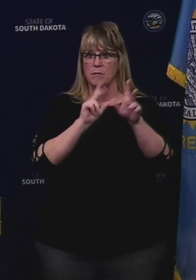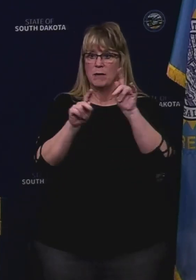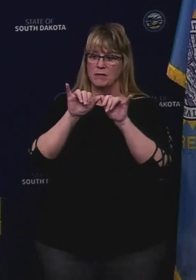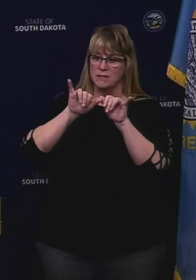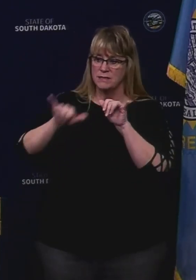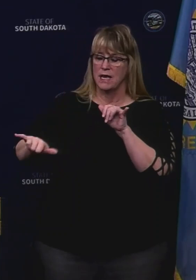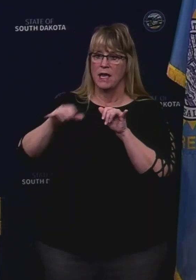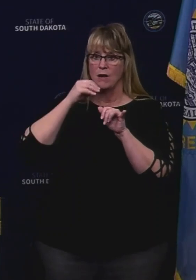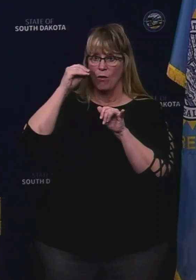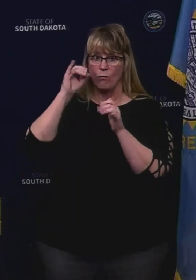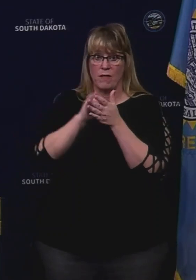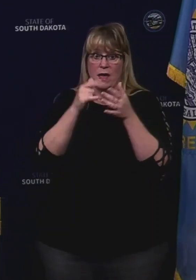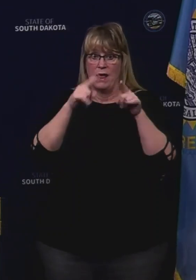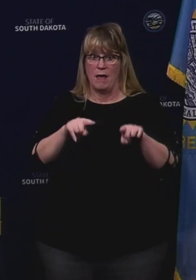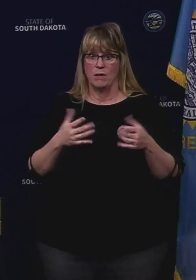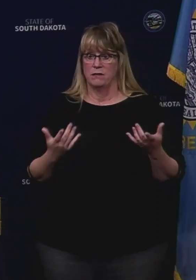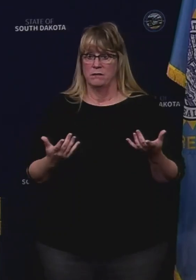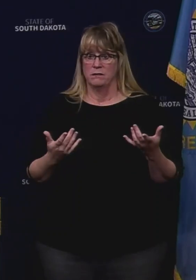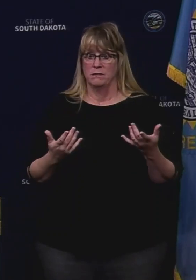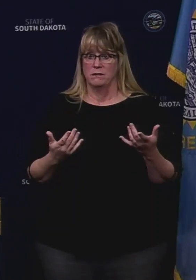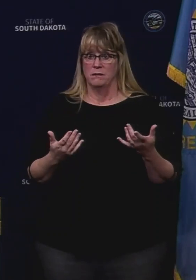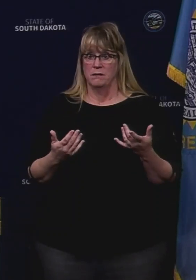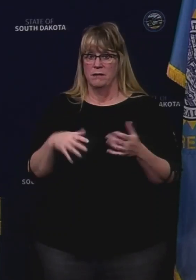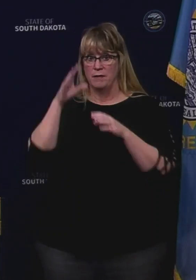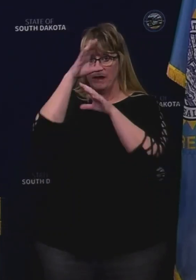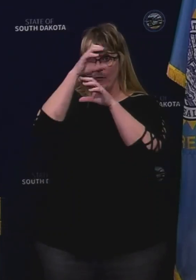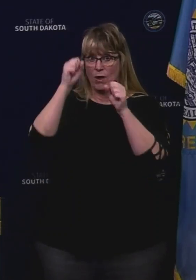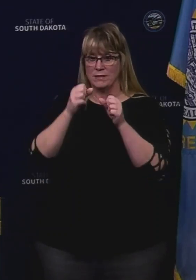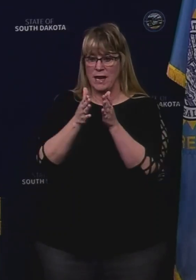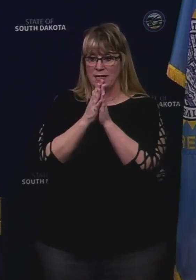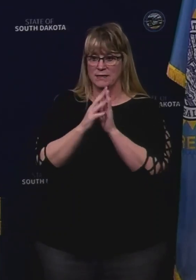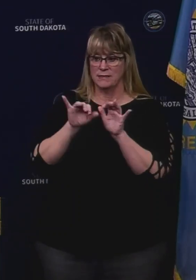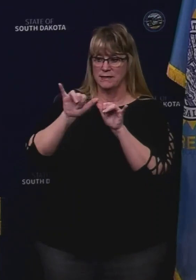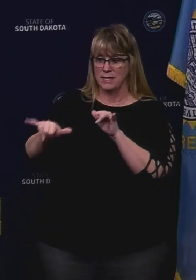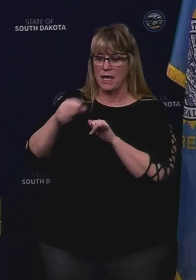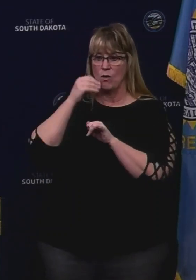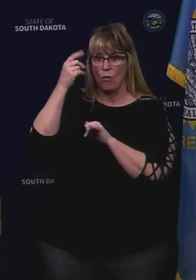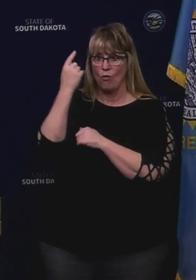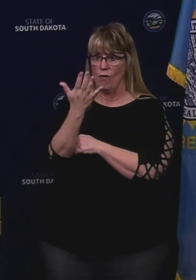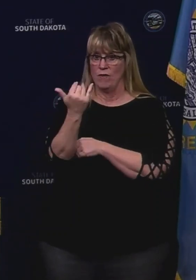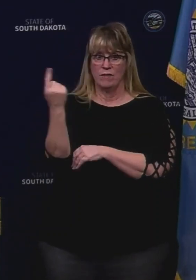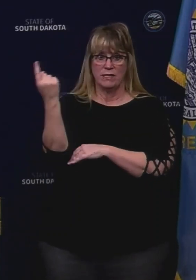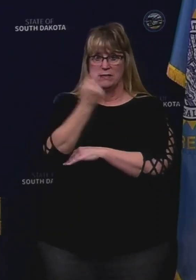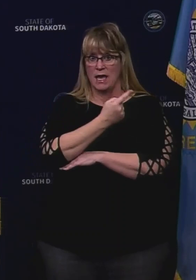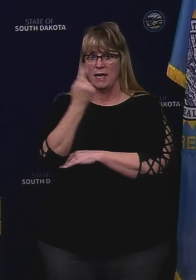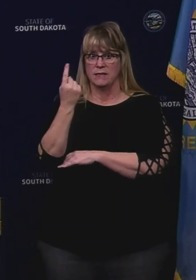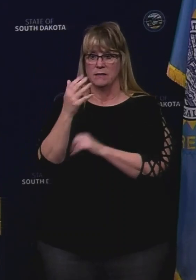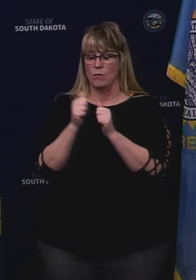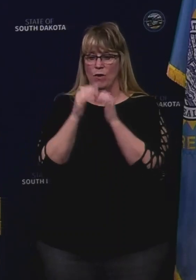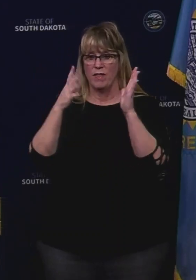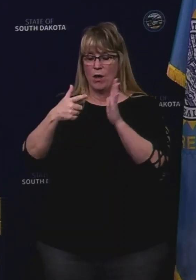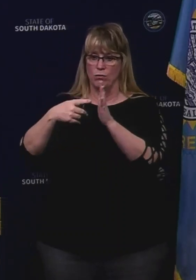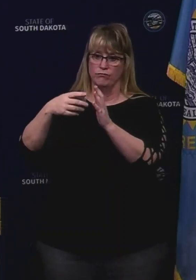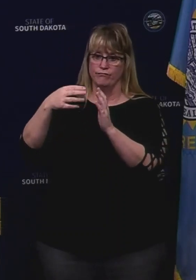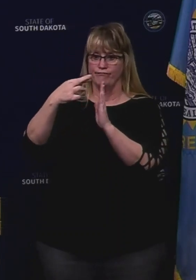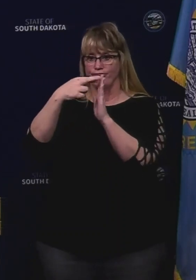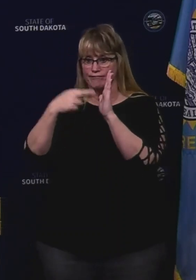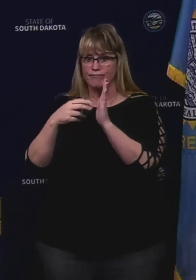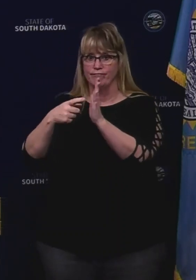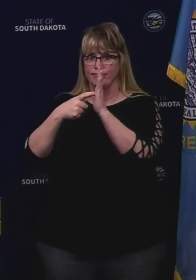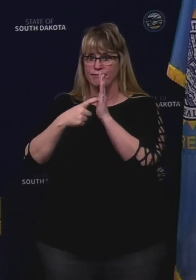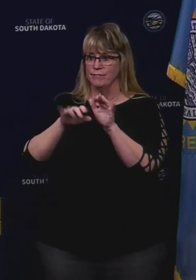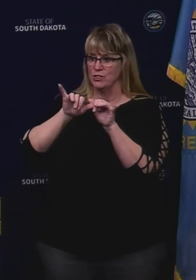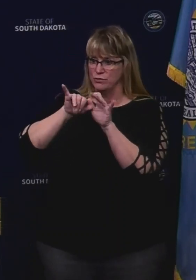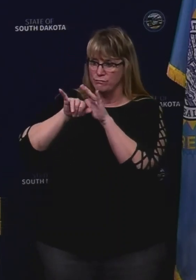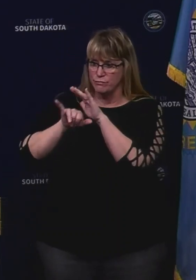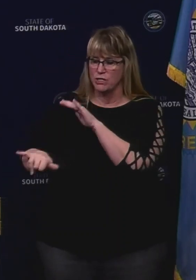stay home, they did that. He asked us to stay home for 15 days, and without any mandates or forced business closures or shelter-in-place